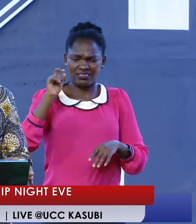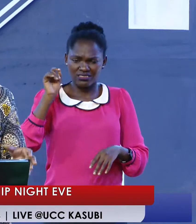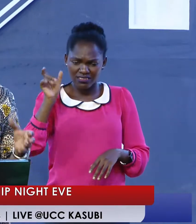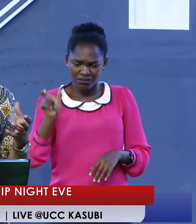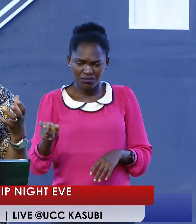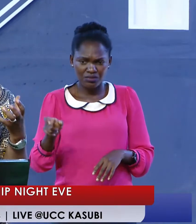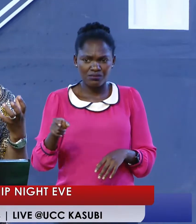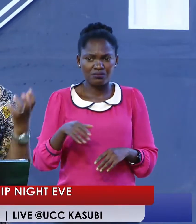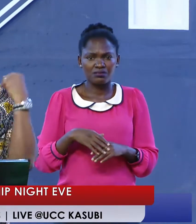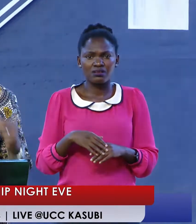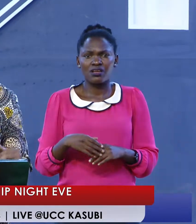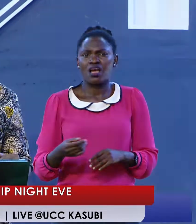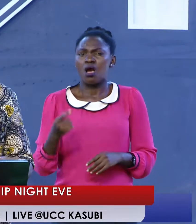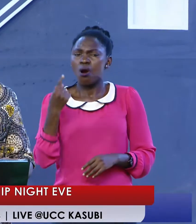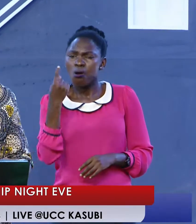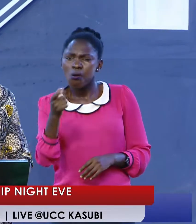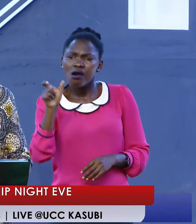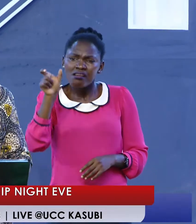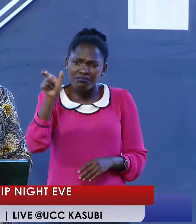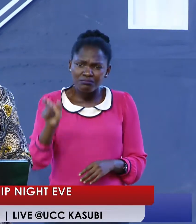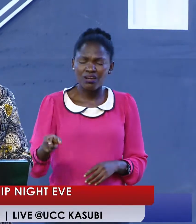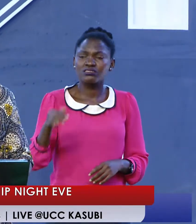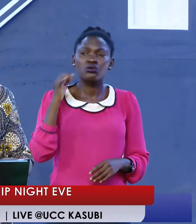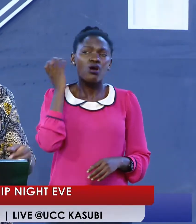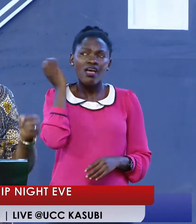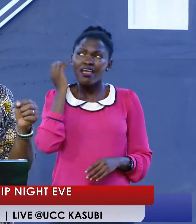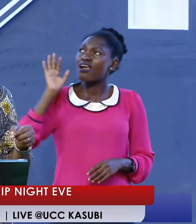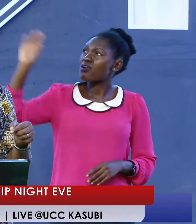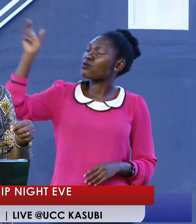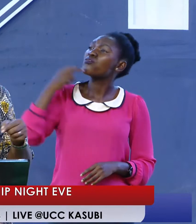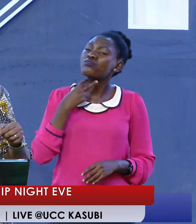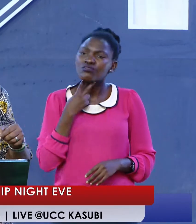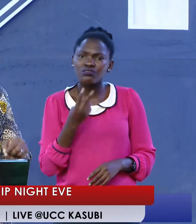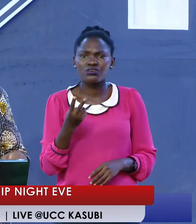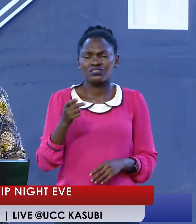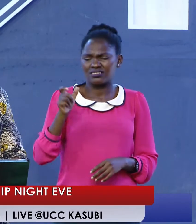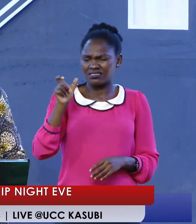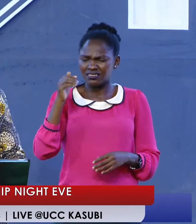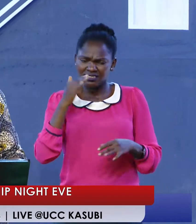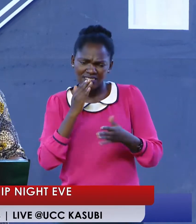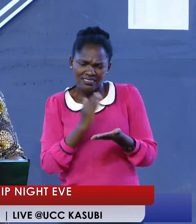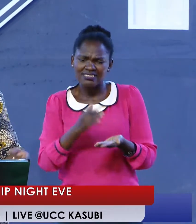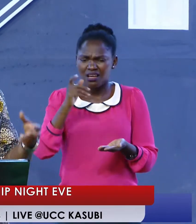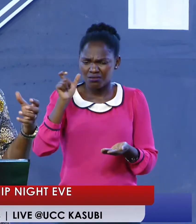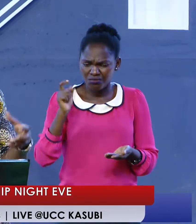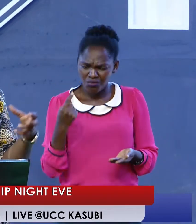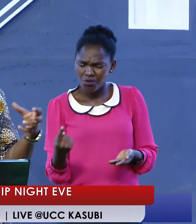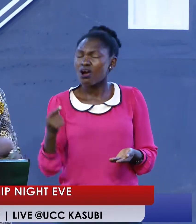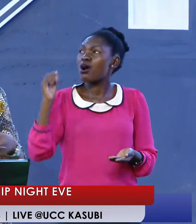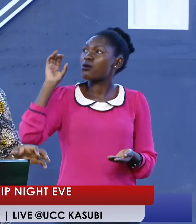touching God. Someone will hear his voice. Someone will